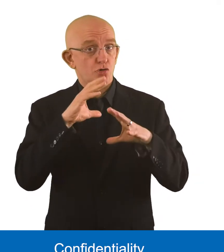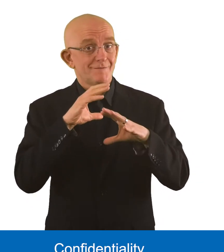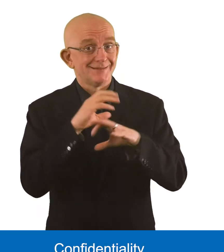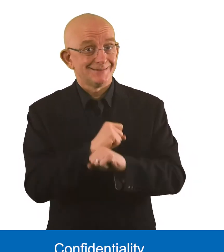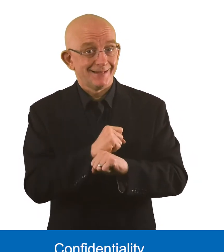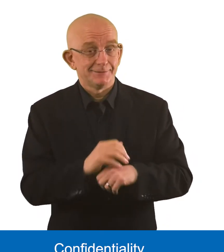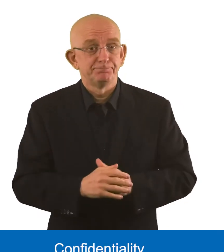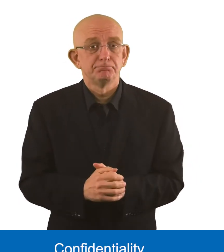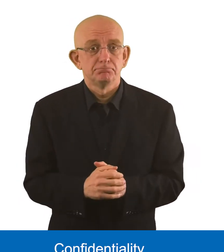Confidentiality.